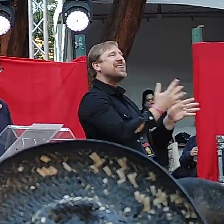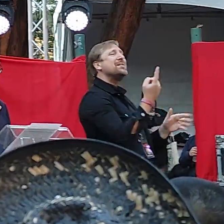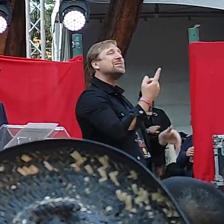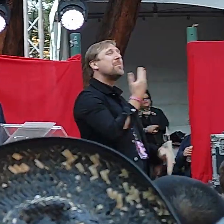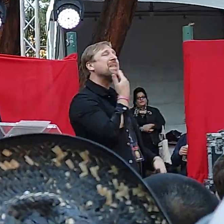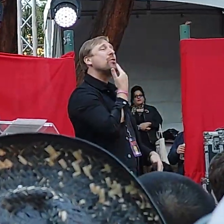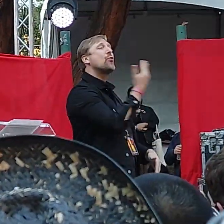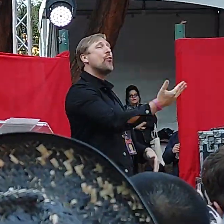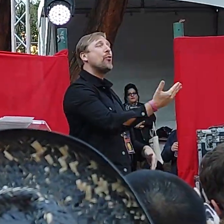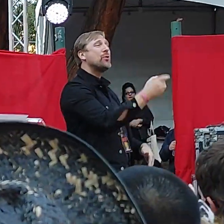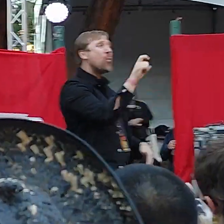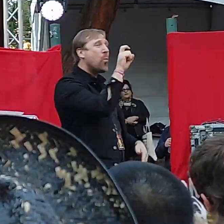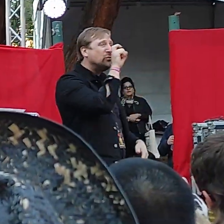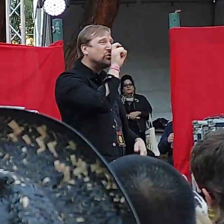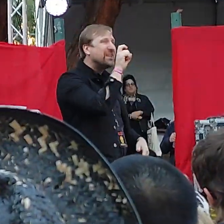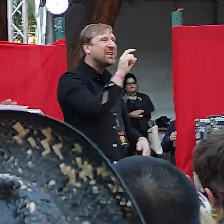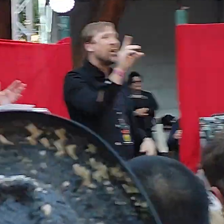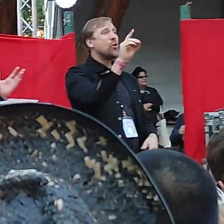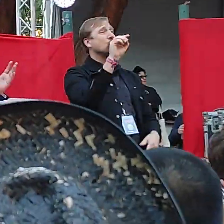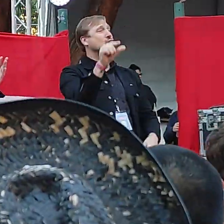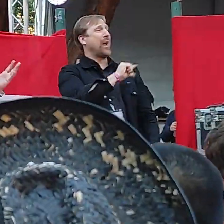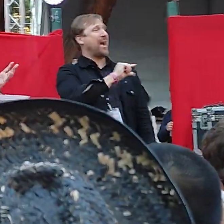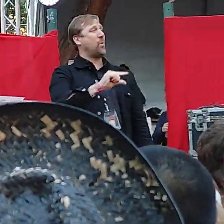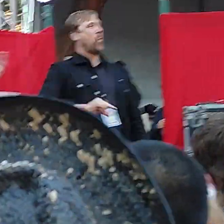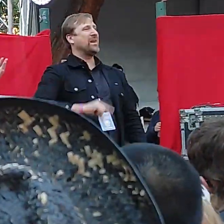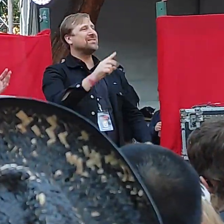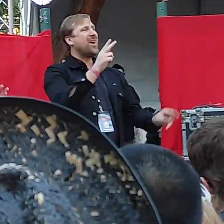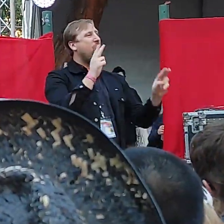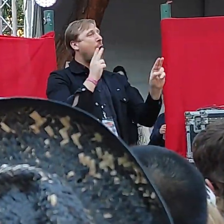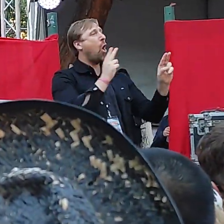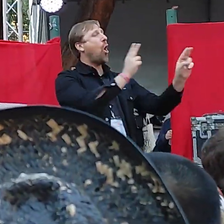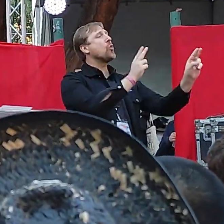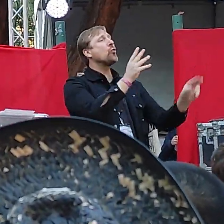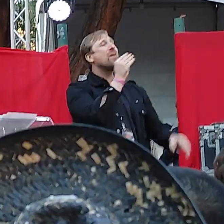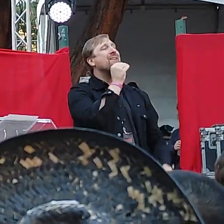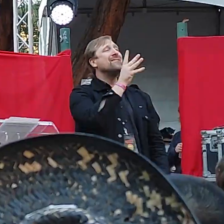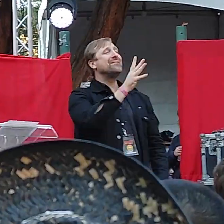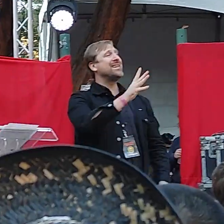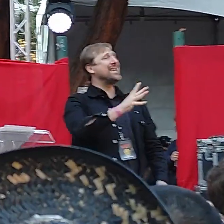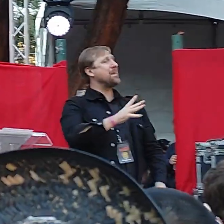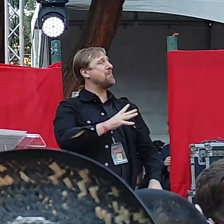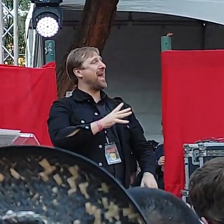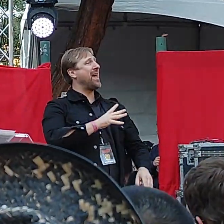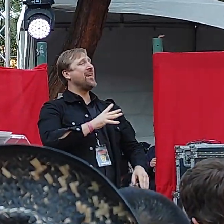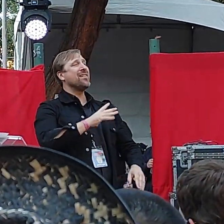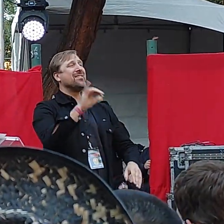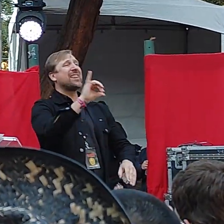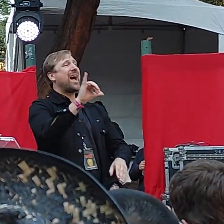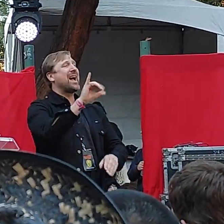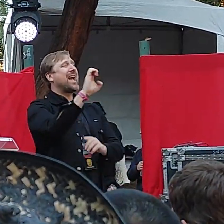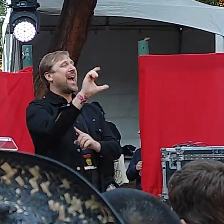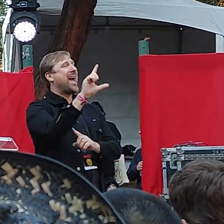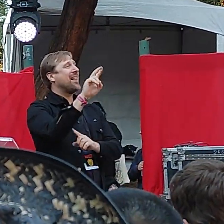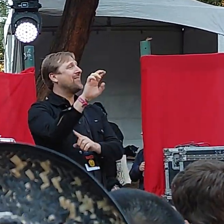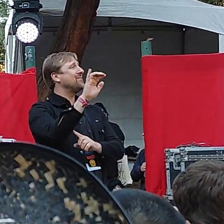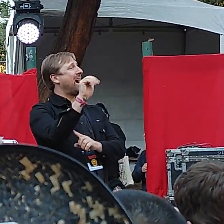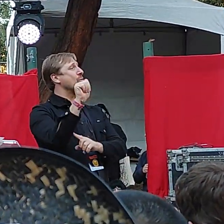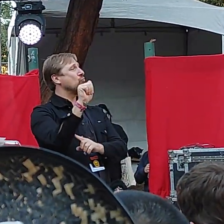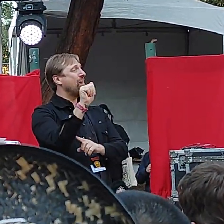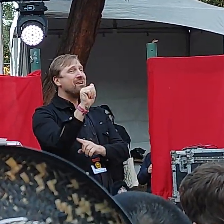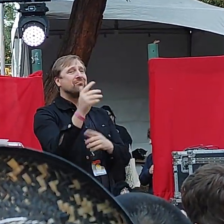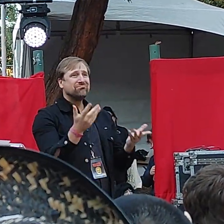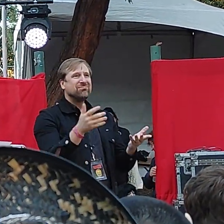witchy. Drag queens, time for you to honor female impersonators like Elvira, but ask her to dress